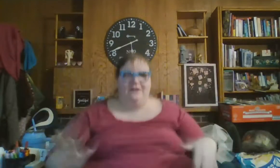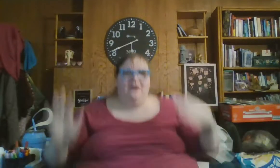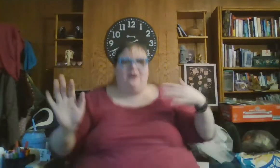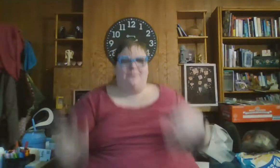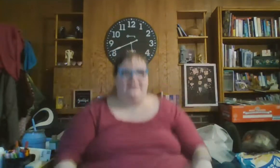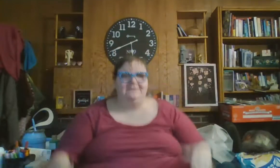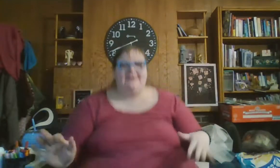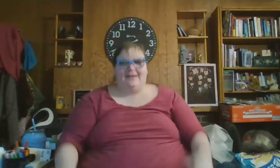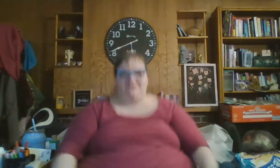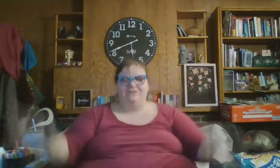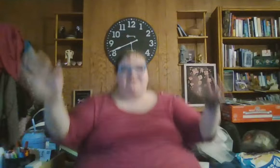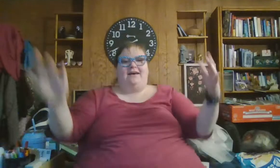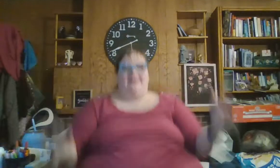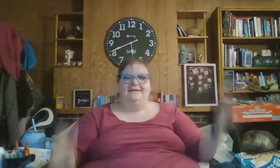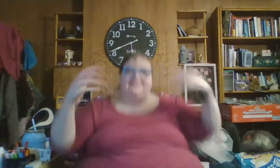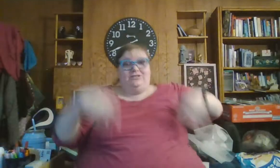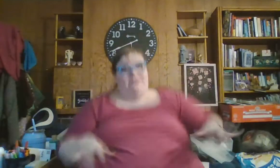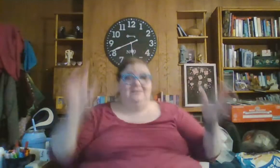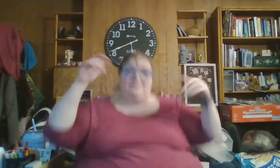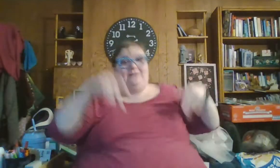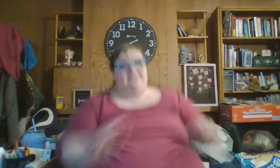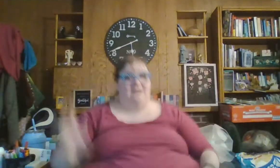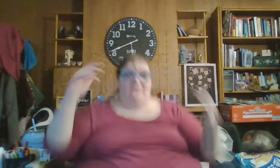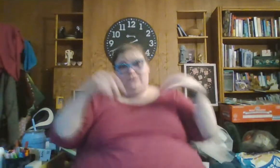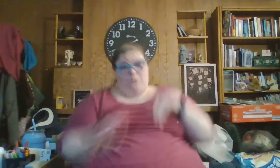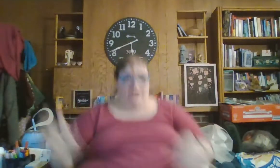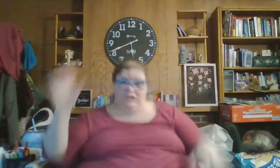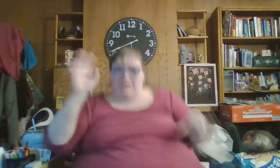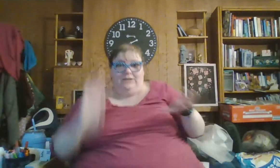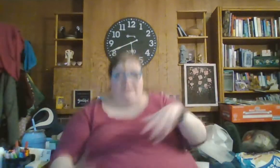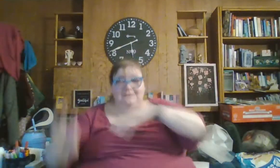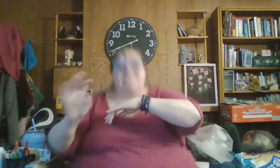our bouncing exercise and Dory's bouncing off the walls.